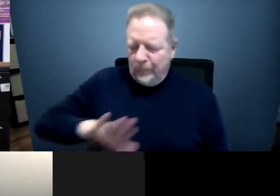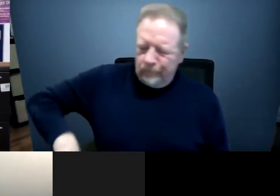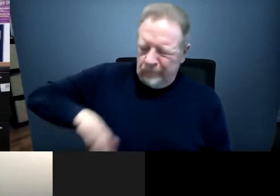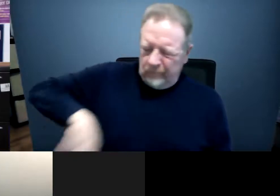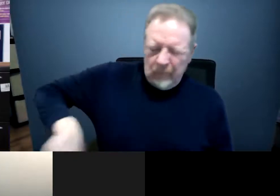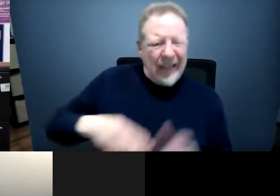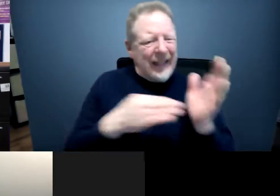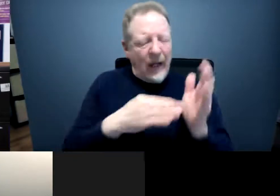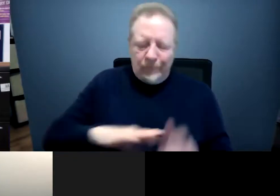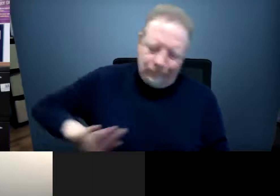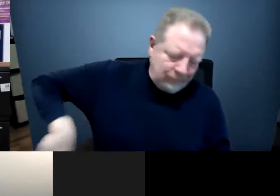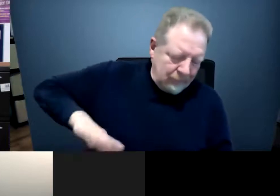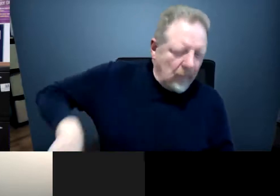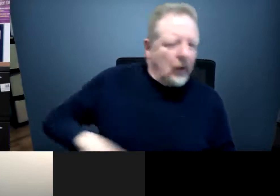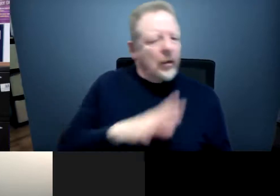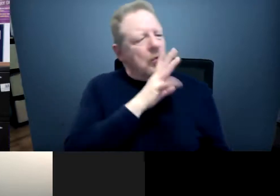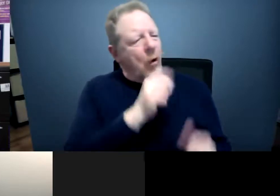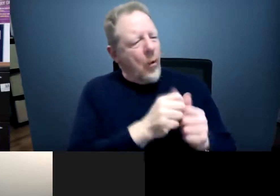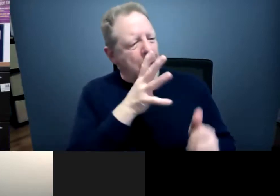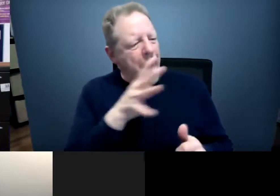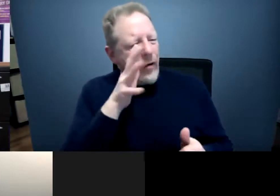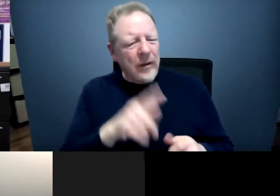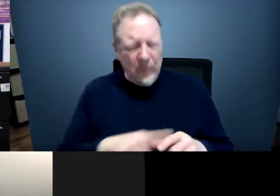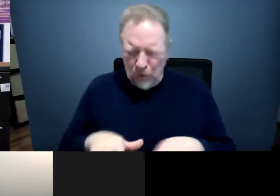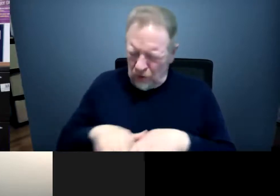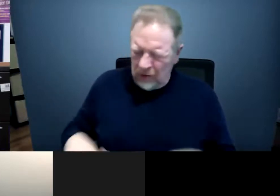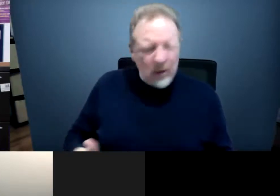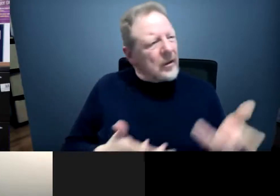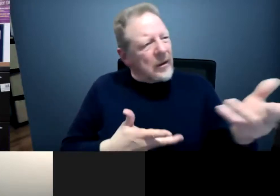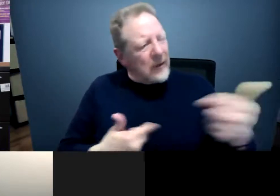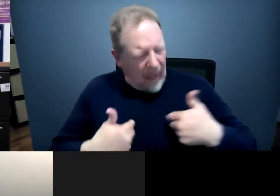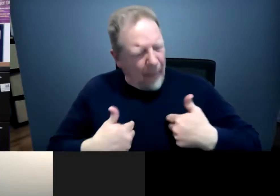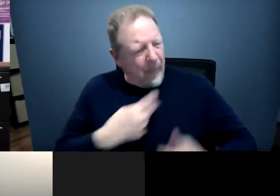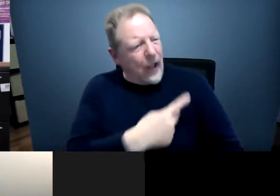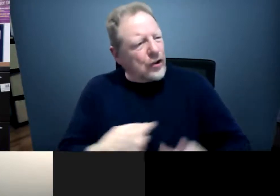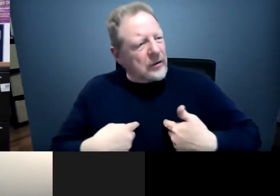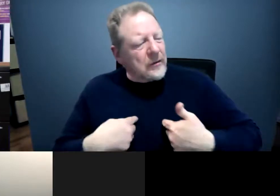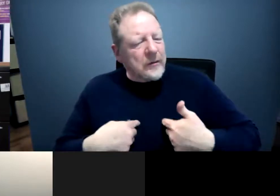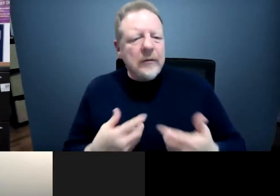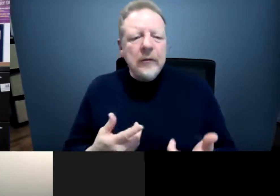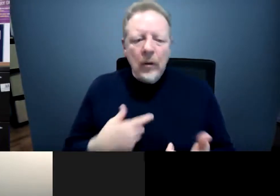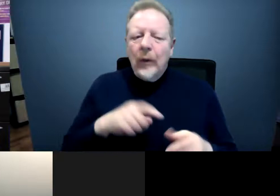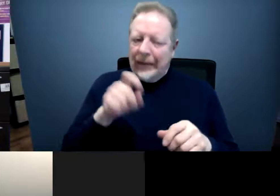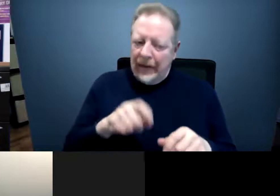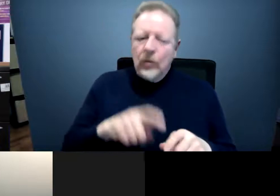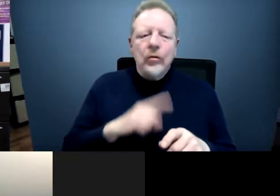pediatrician. Yes. Where that's a place where we feel we can where we really should